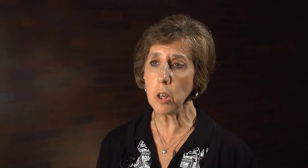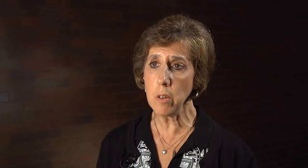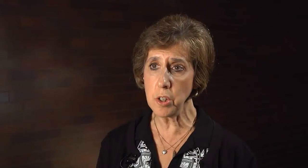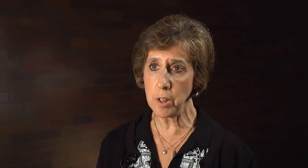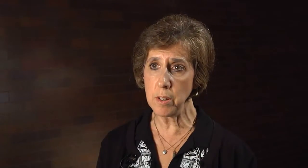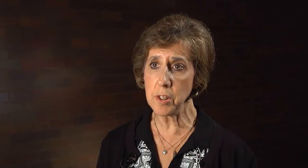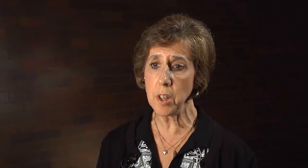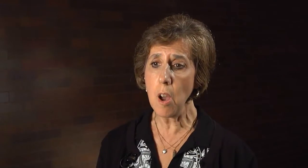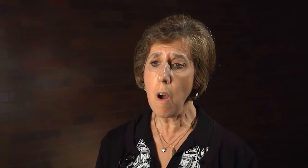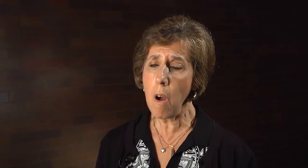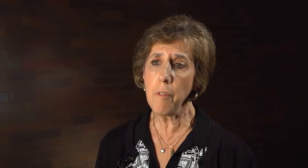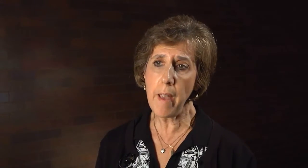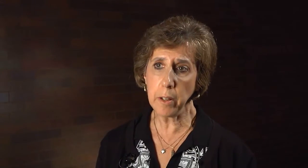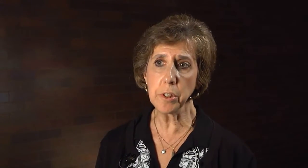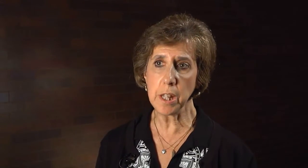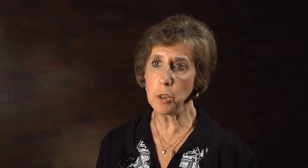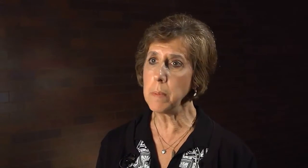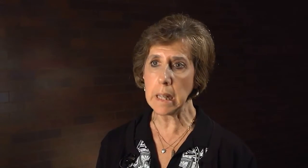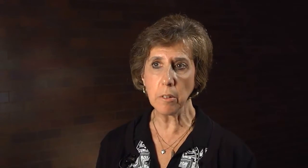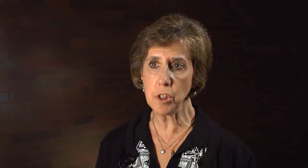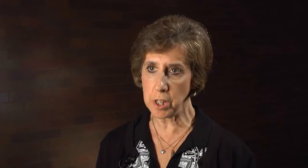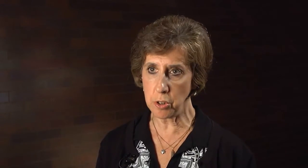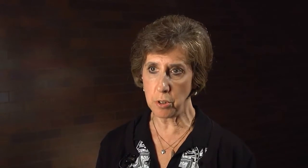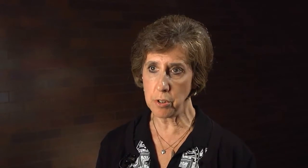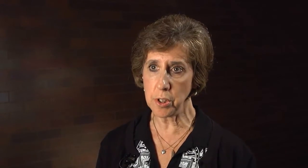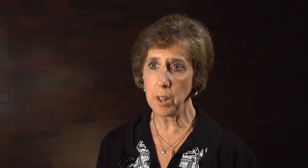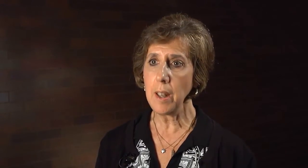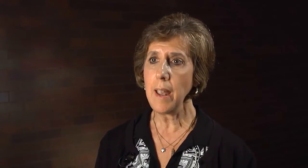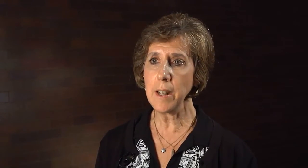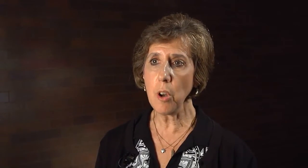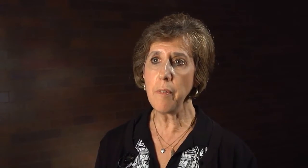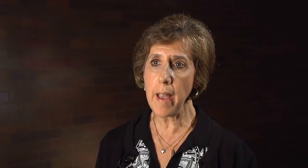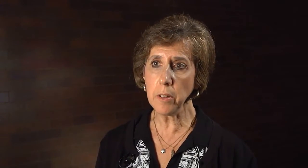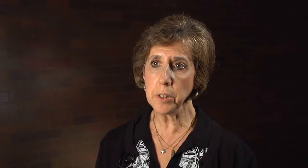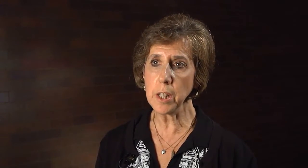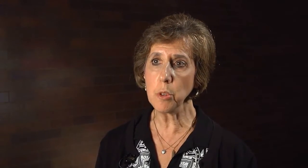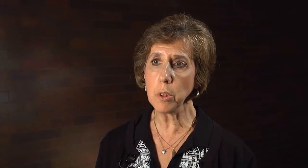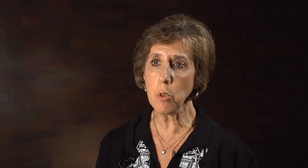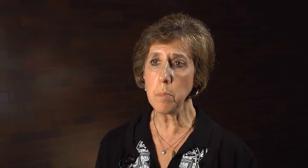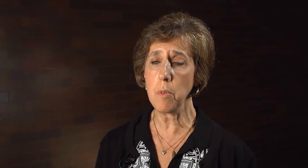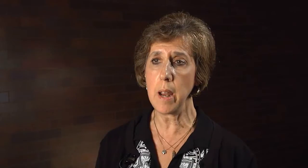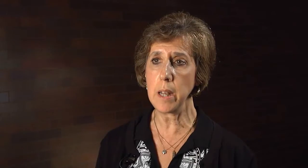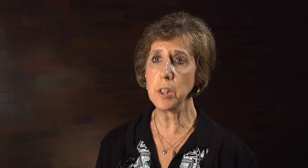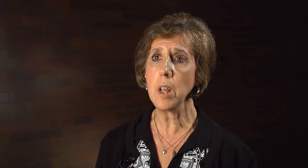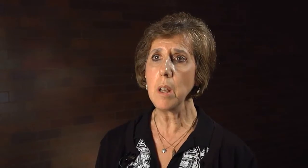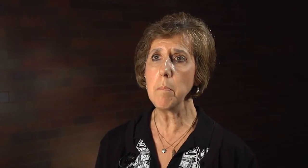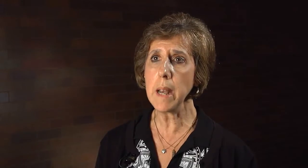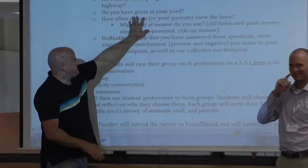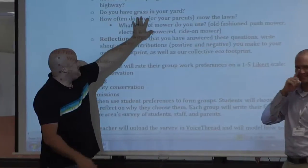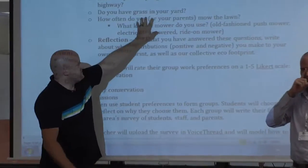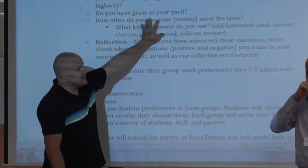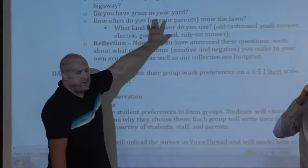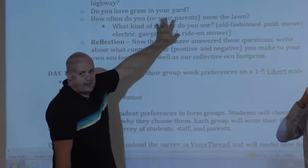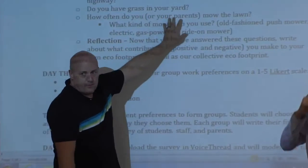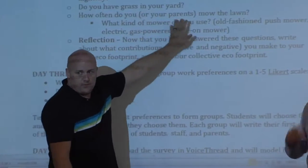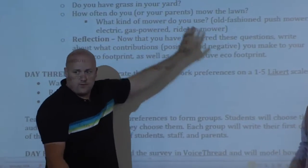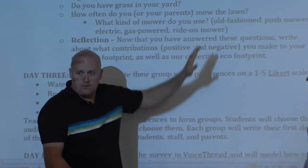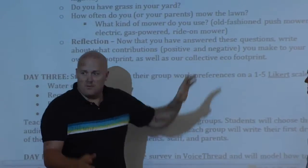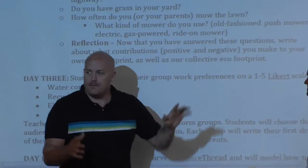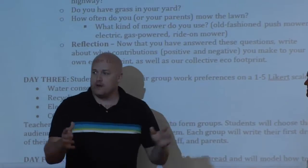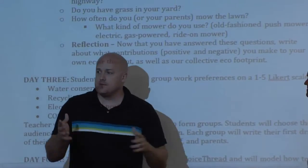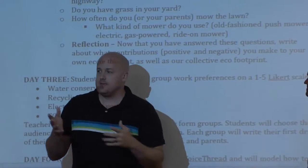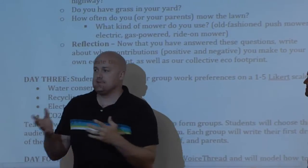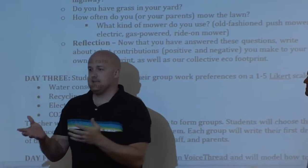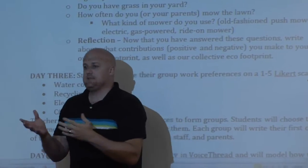that encourages all faculty to be English teachers and all faculty to incorporate many opportunities for